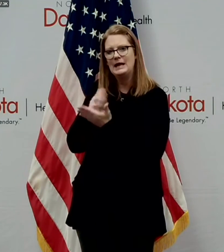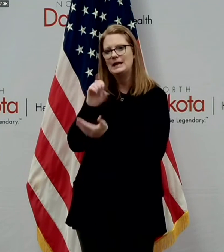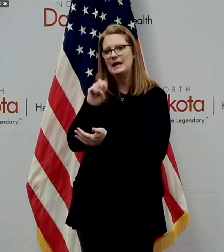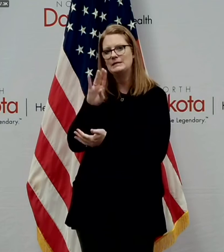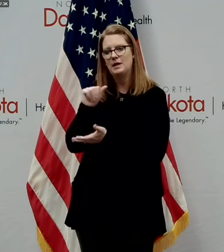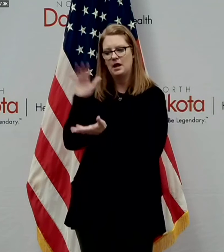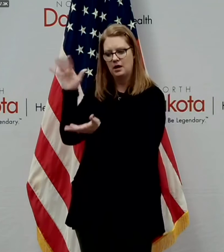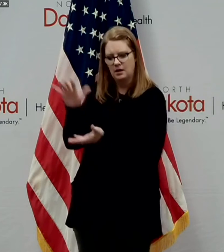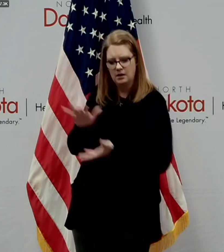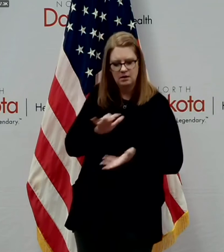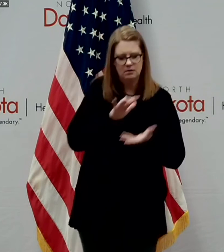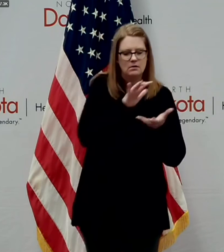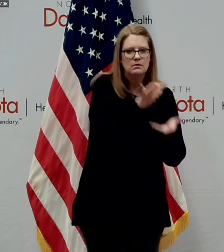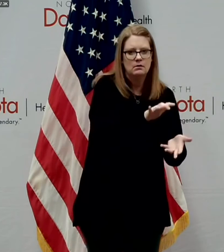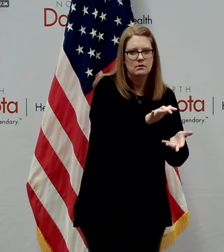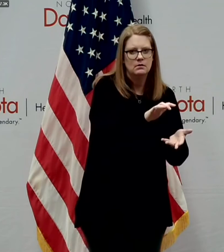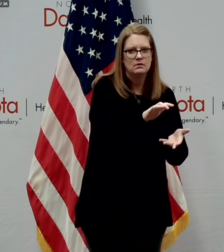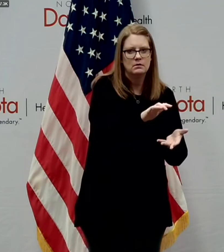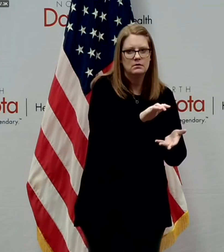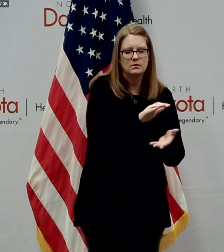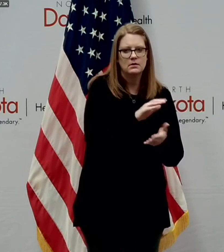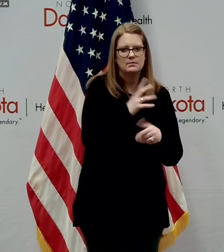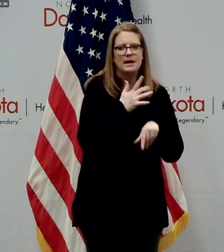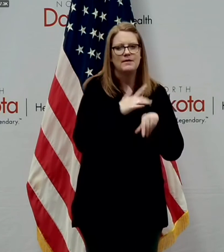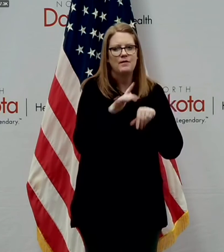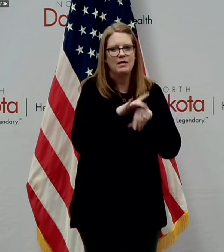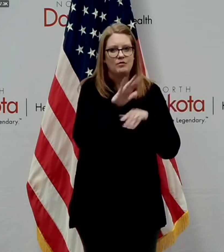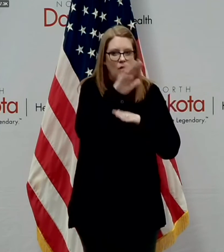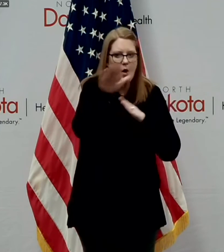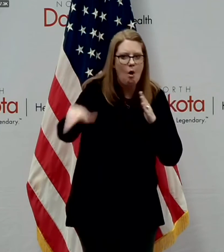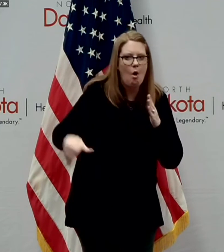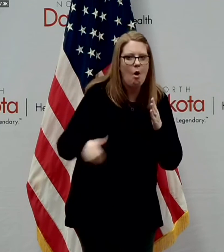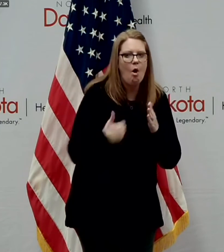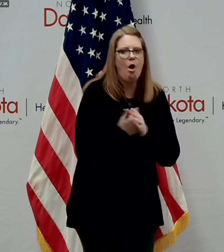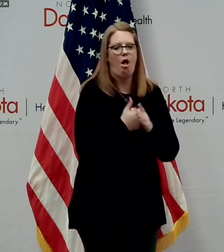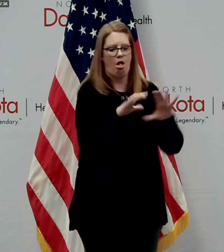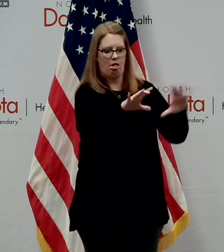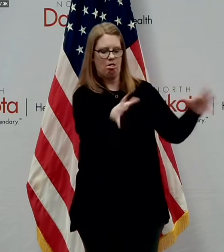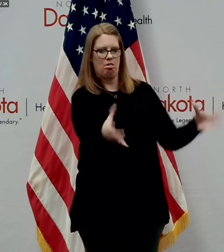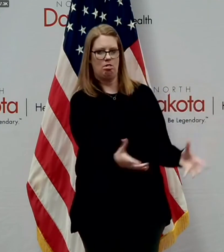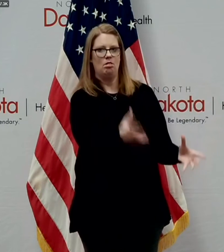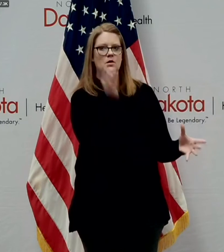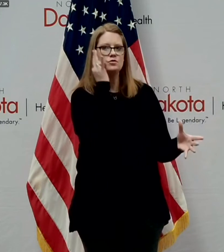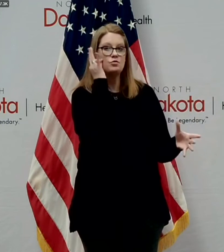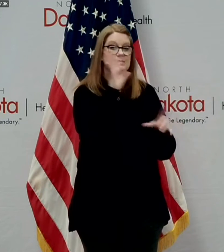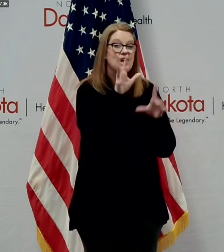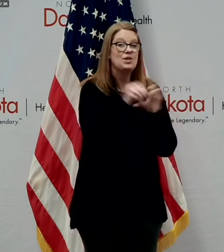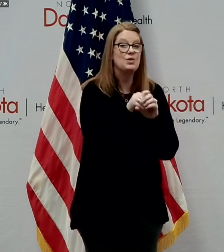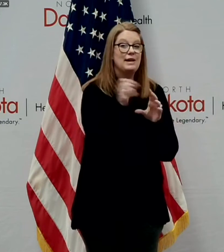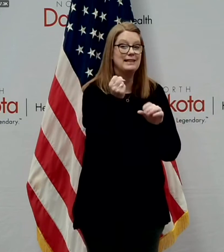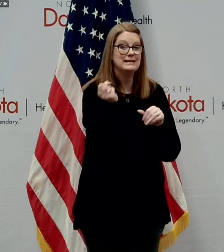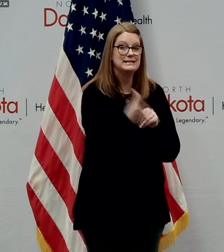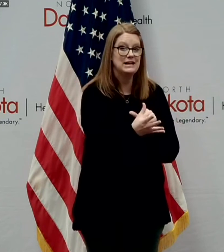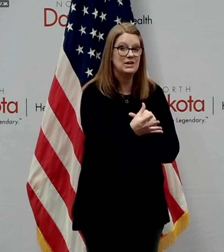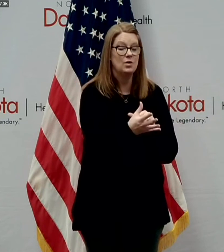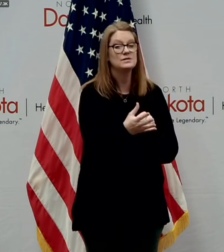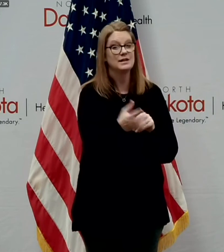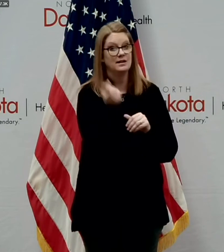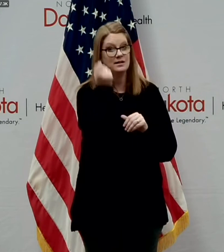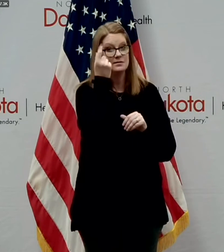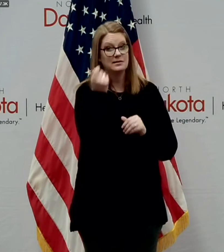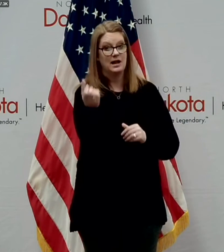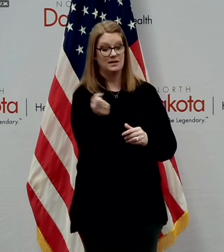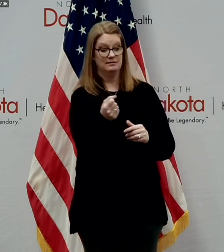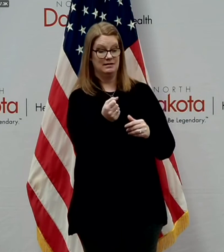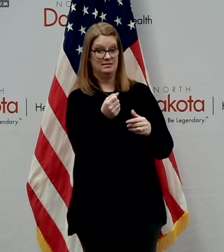packages can fully reach all of the entities on a tribe, including the tribal casinos, which are often the biggest employers